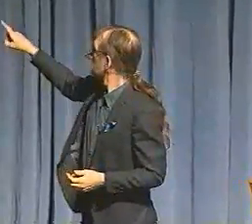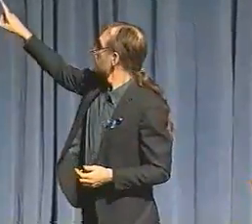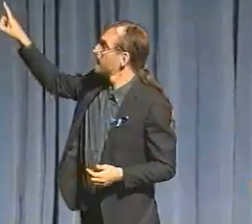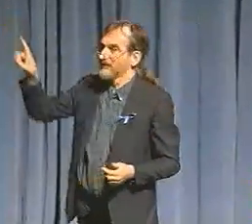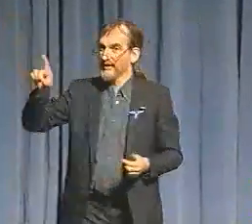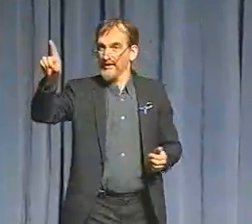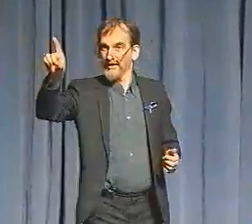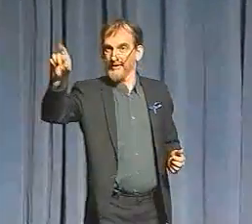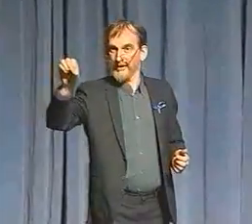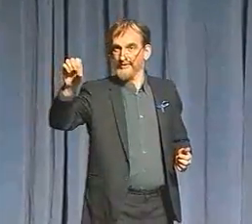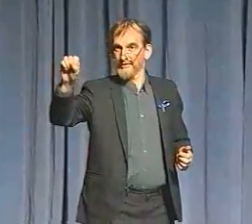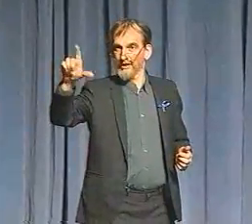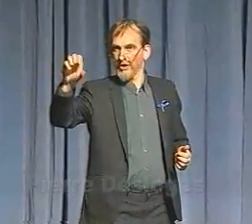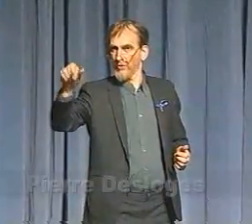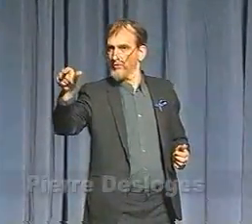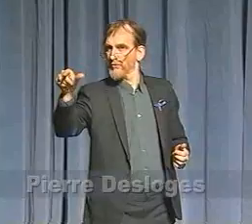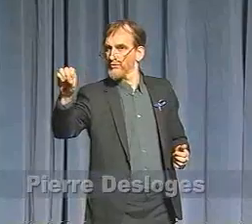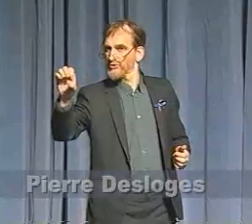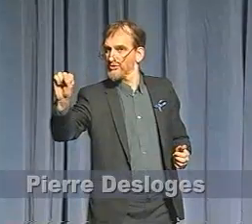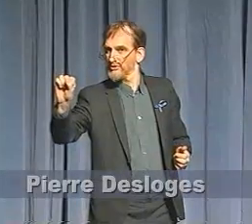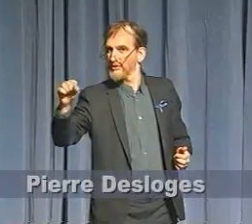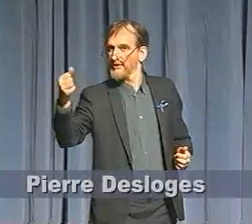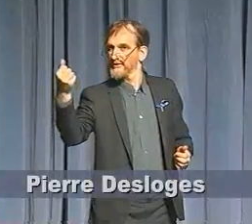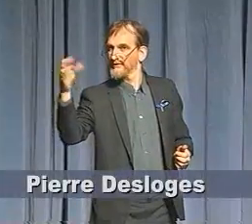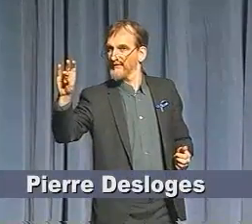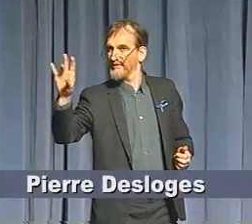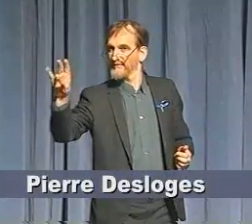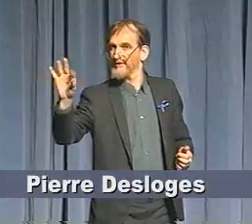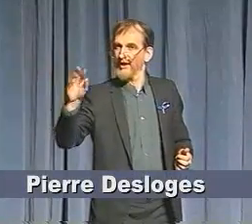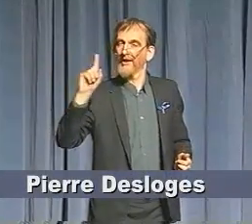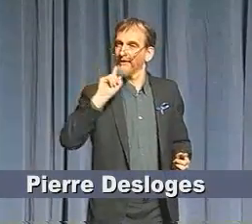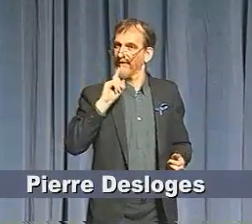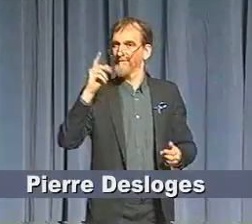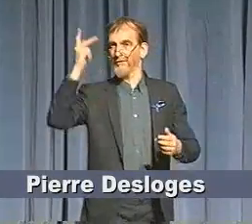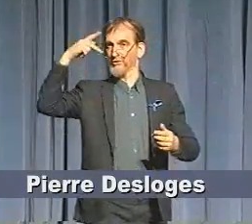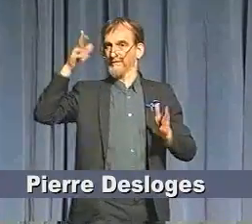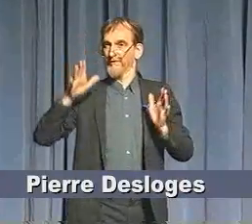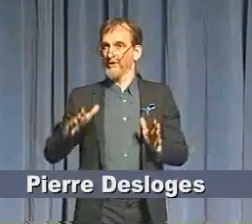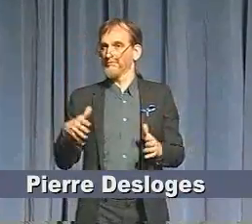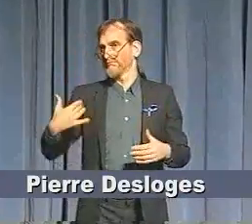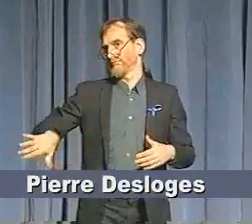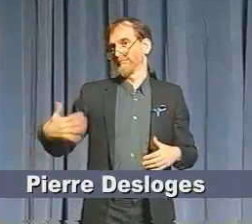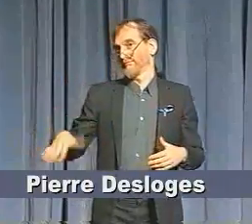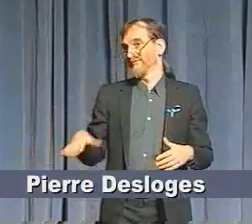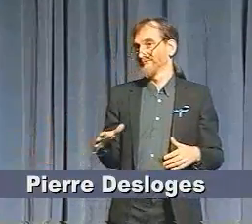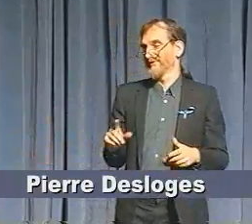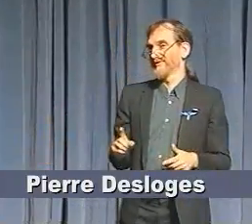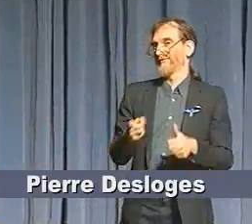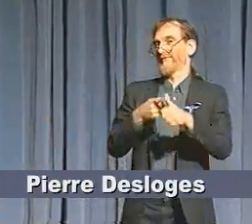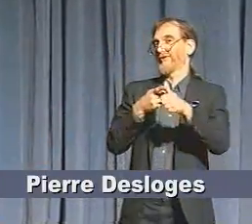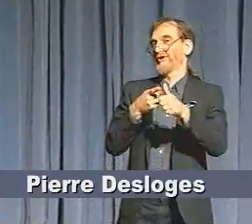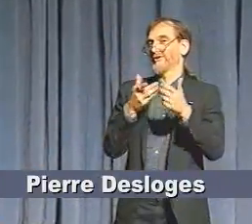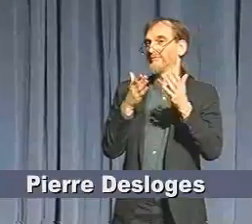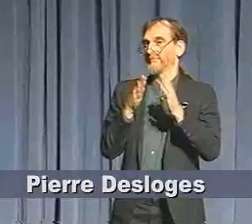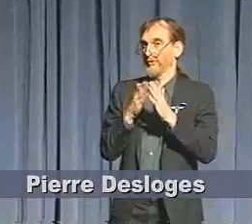to be connected with instead of science. Okay. Now, here's the cover